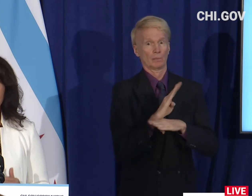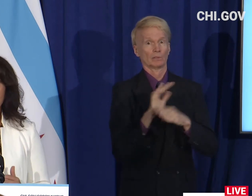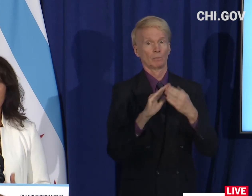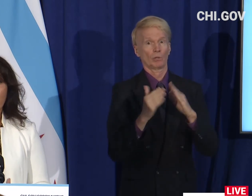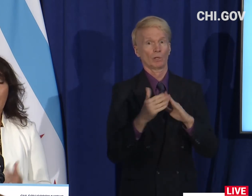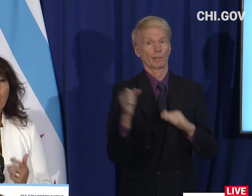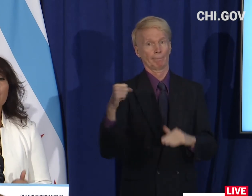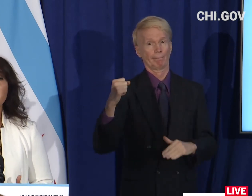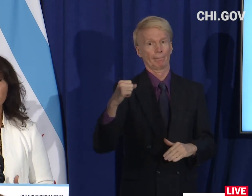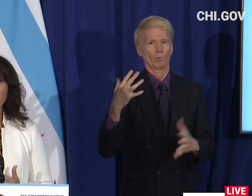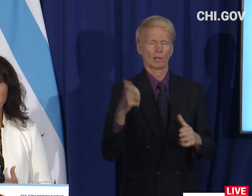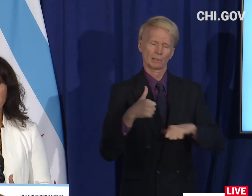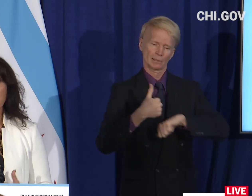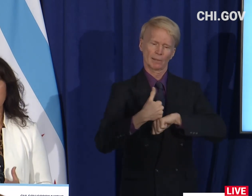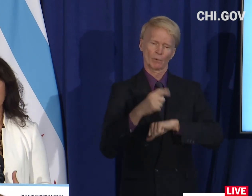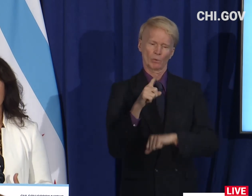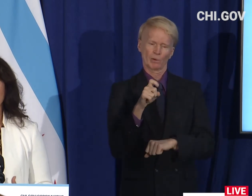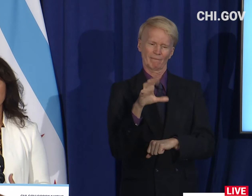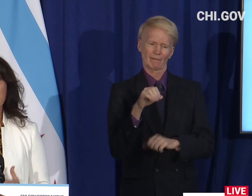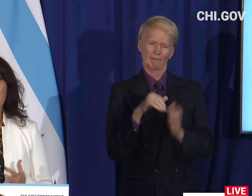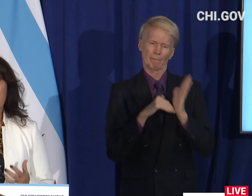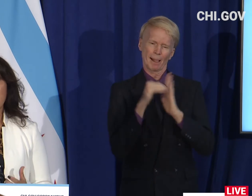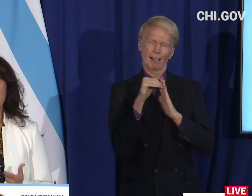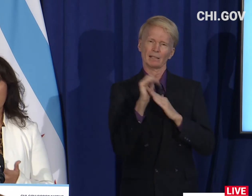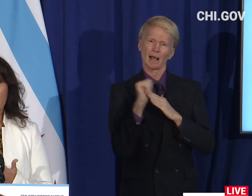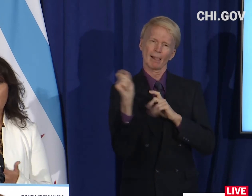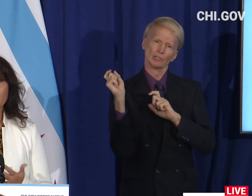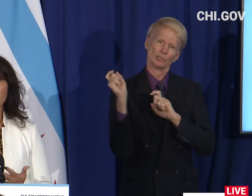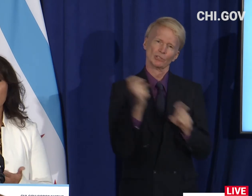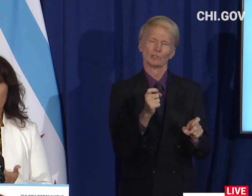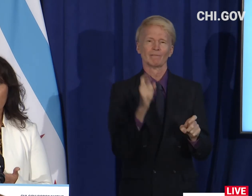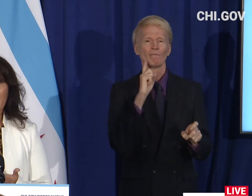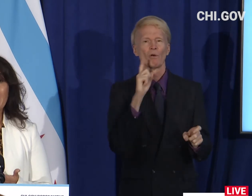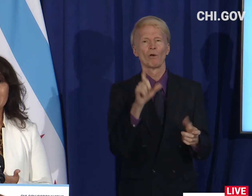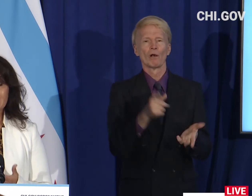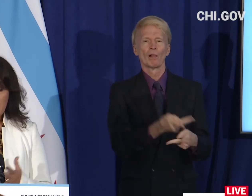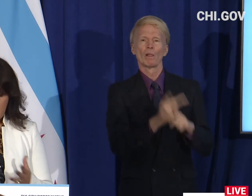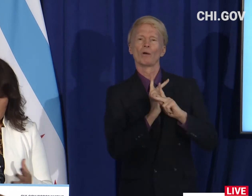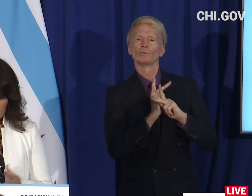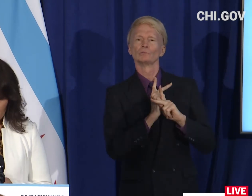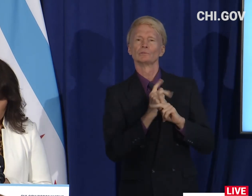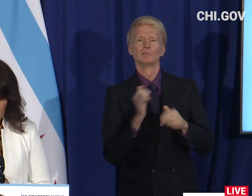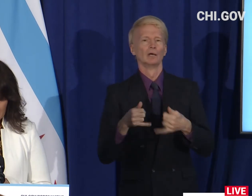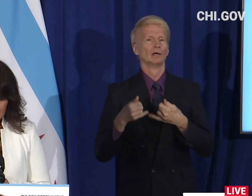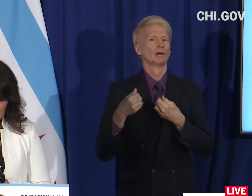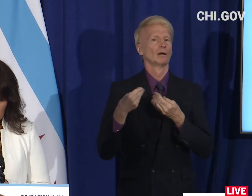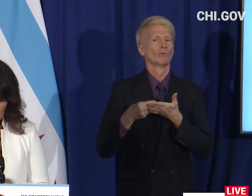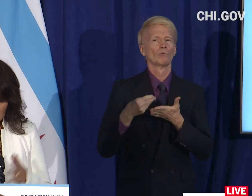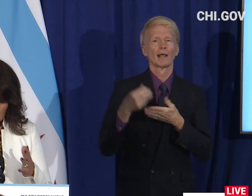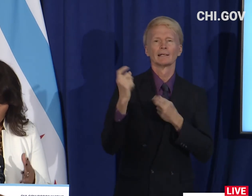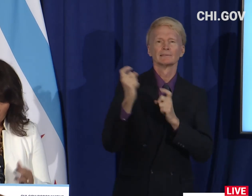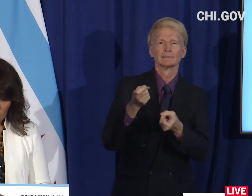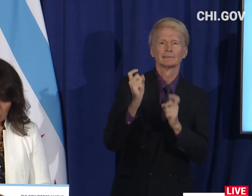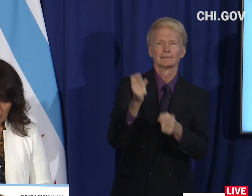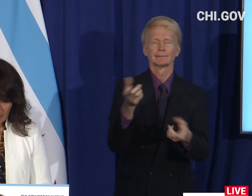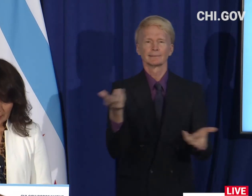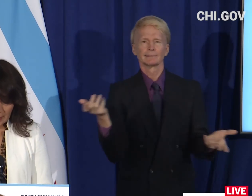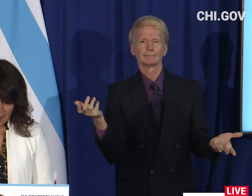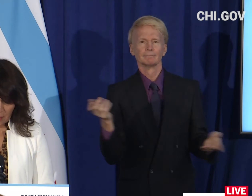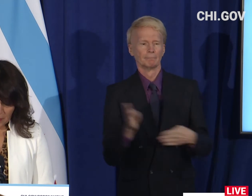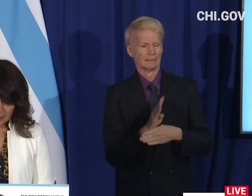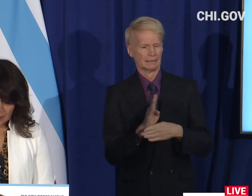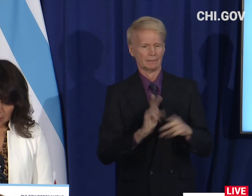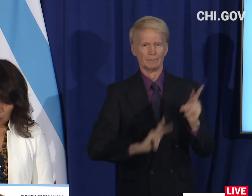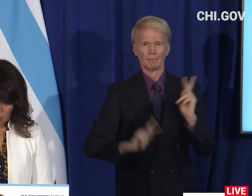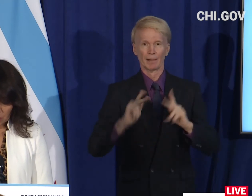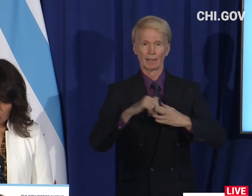up $150 million in loans, grants for our business community. And I want to remind